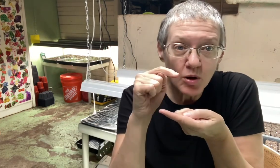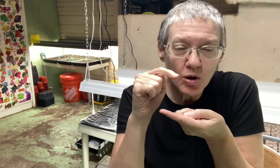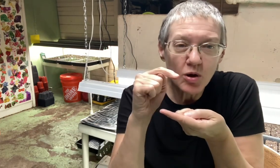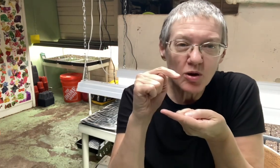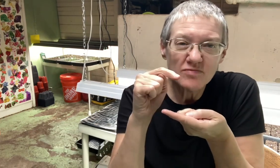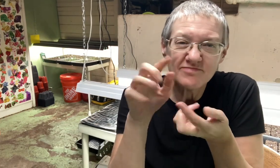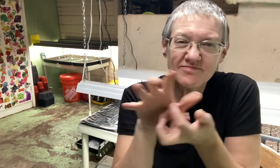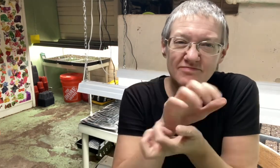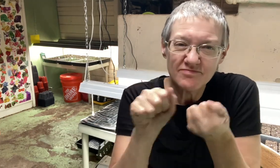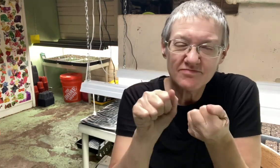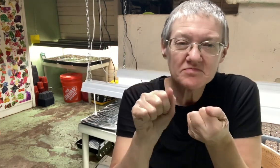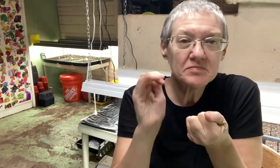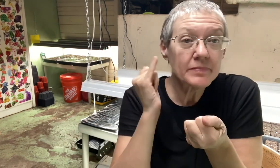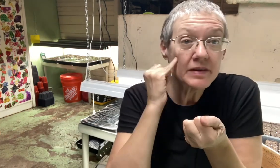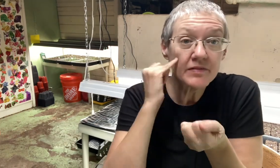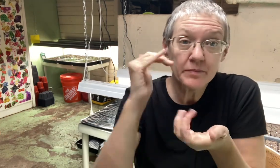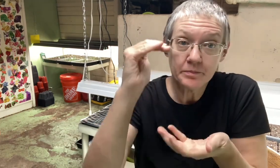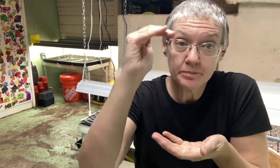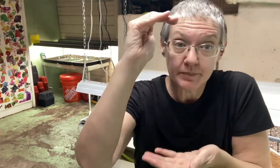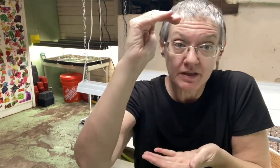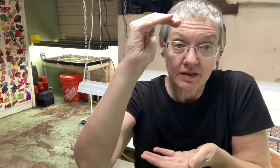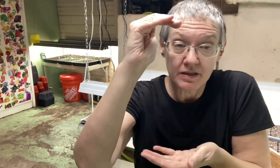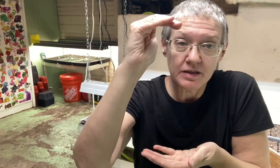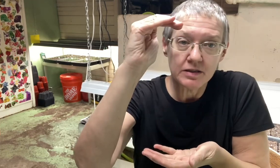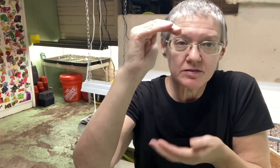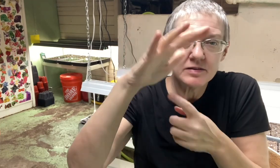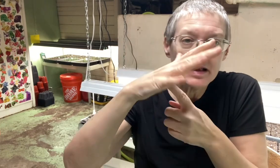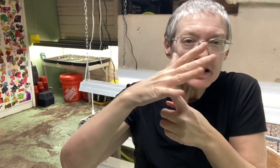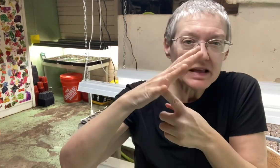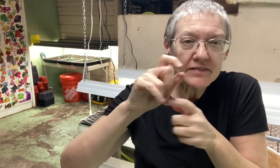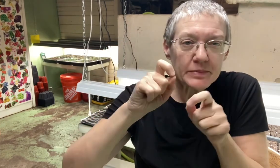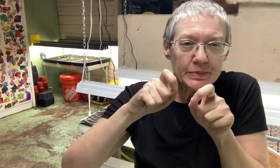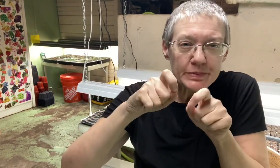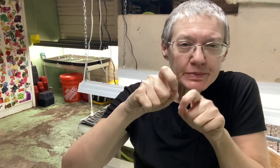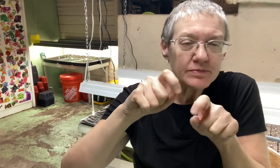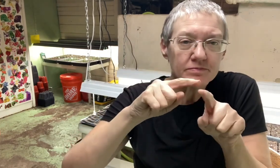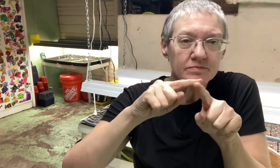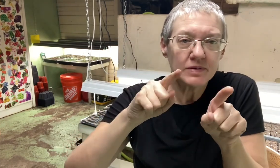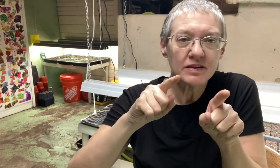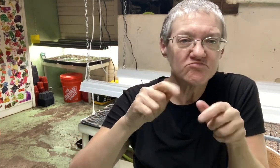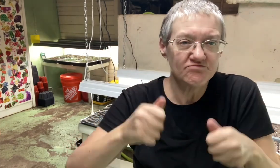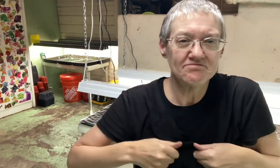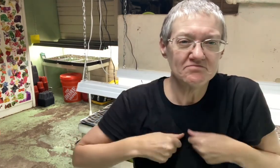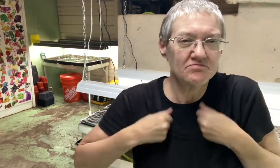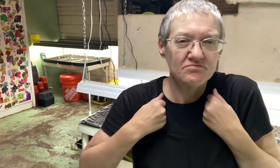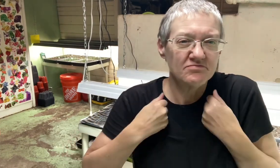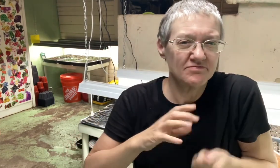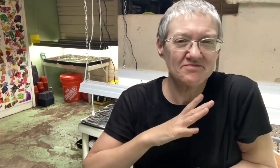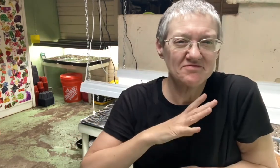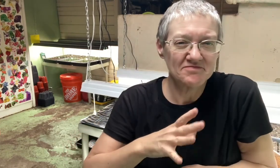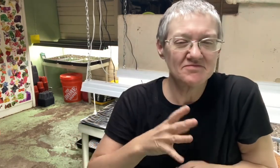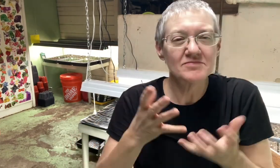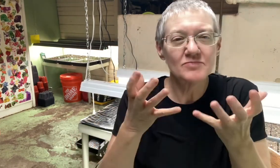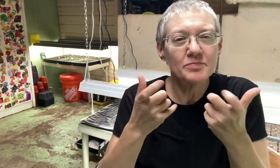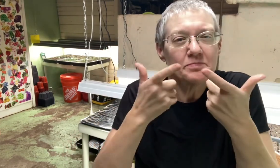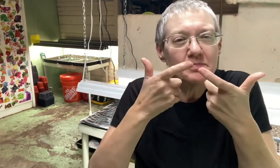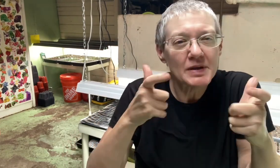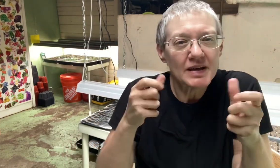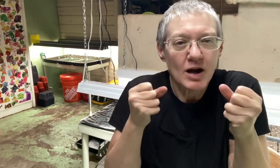those leaves, and if the plants are small, it totally destroys them. But tall plants, even though the leaves get eaten on, it